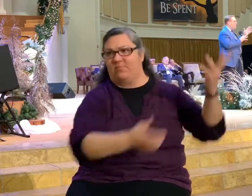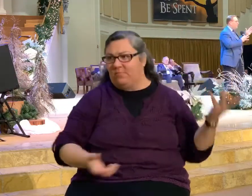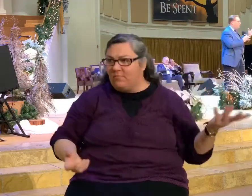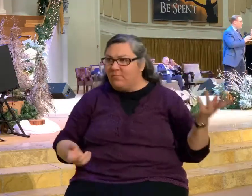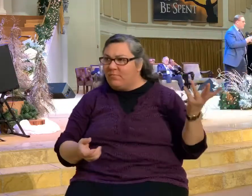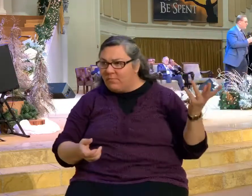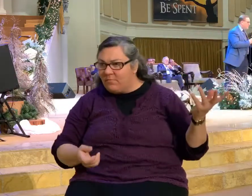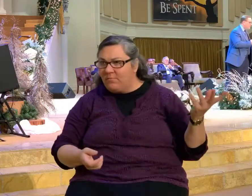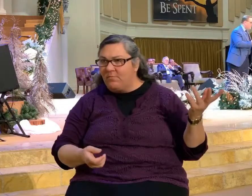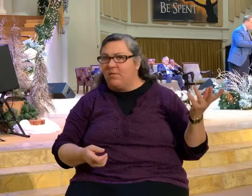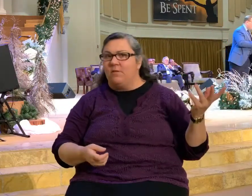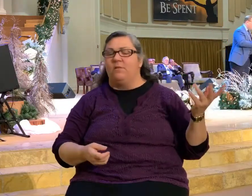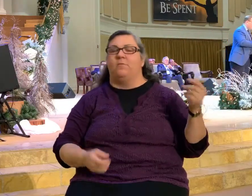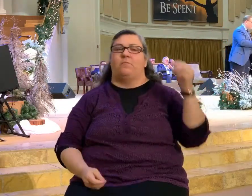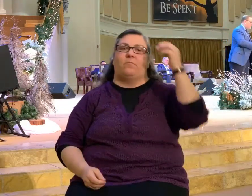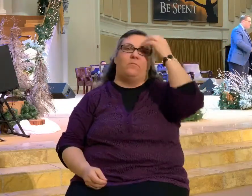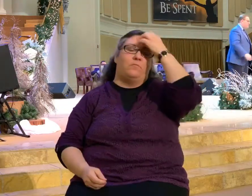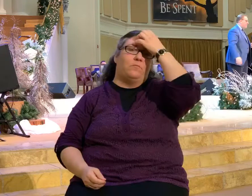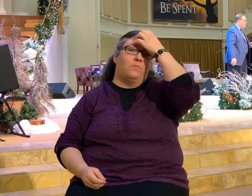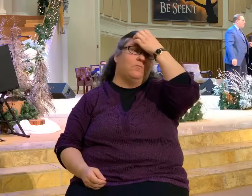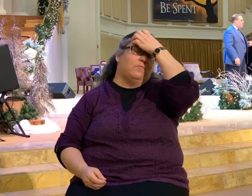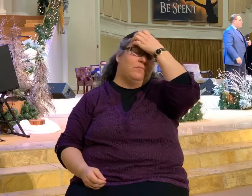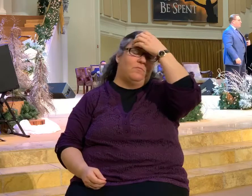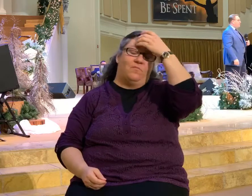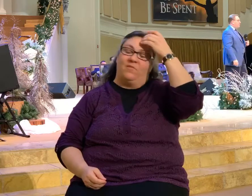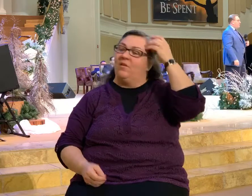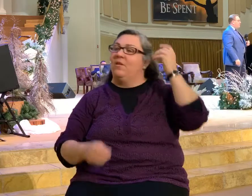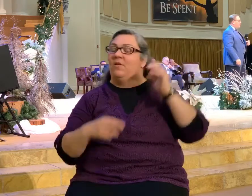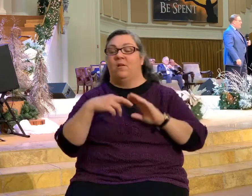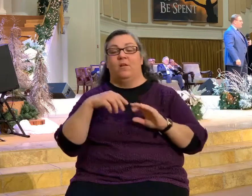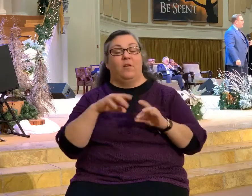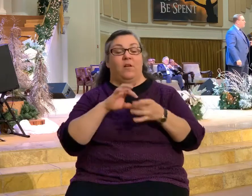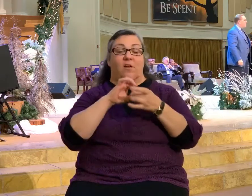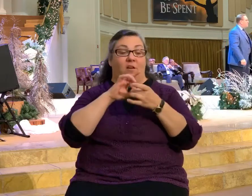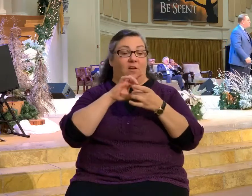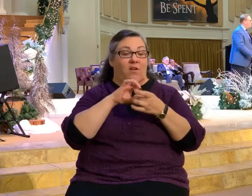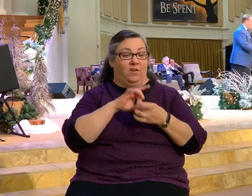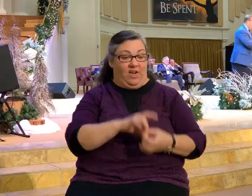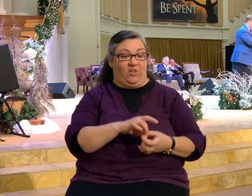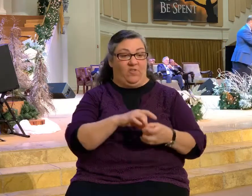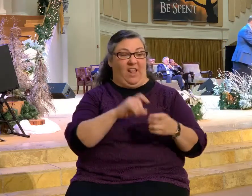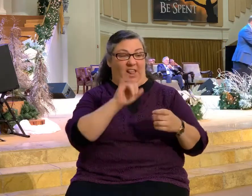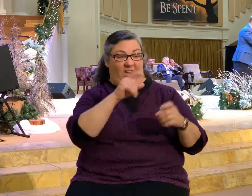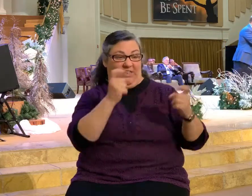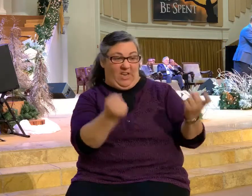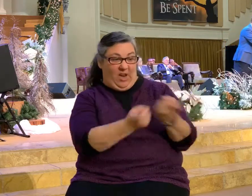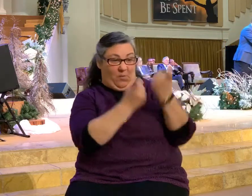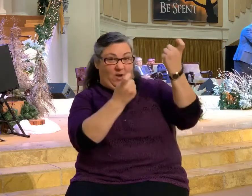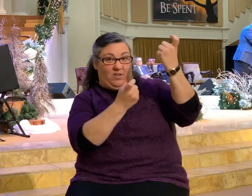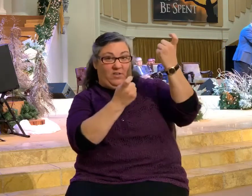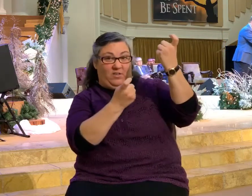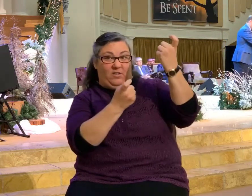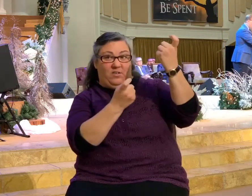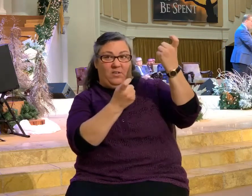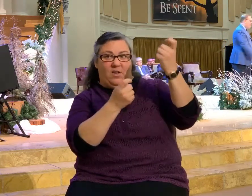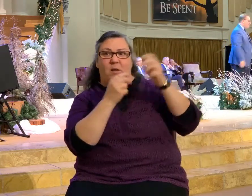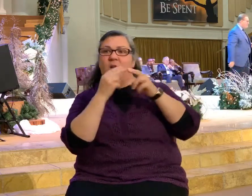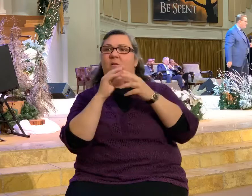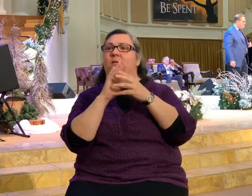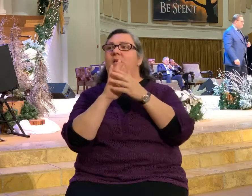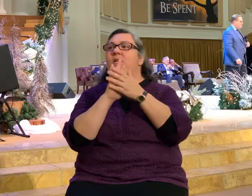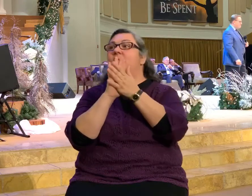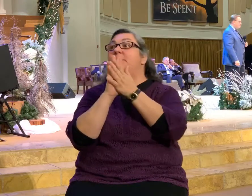where he was killed. And the roots of that celebration became known as Valentine's